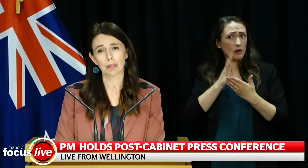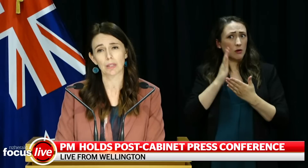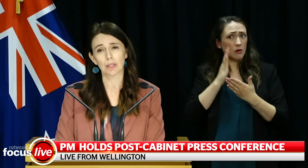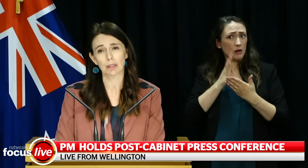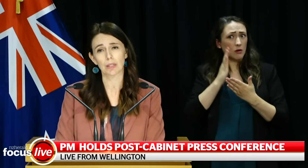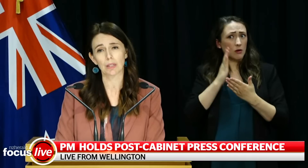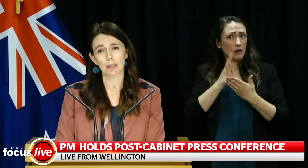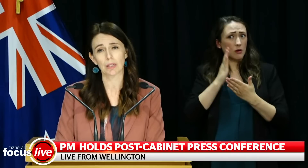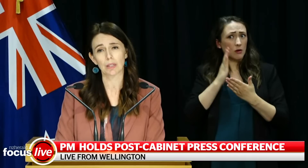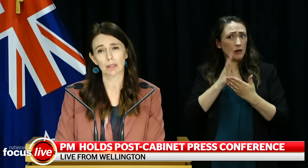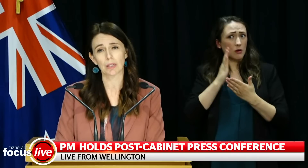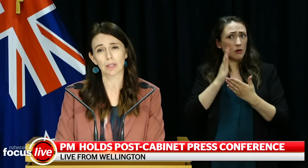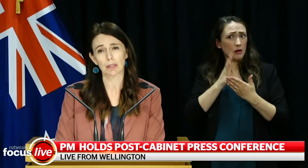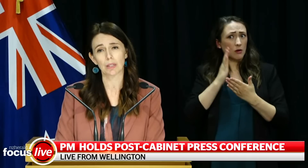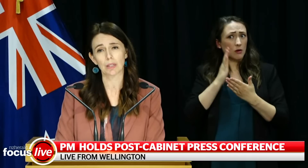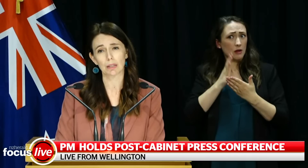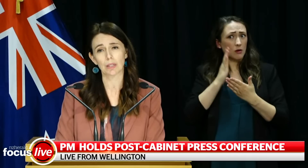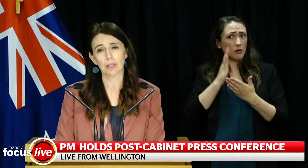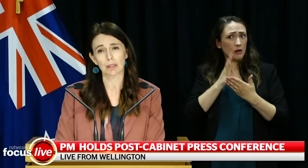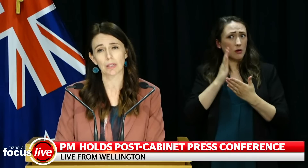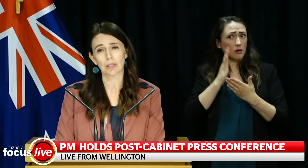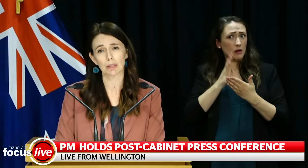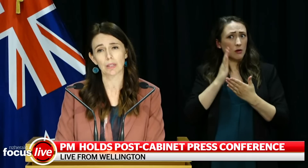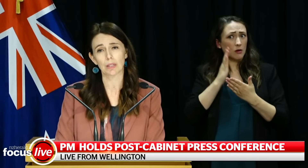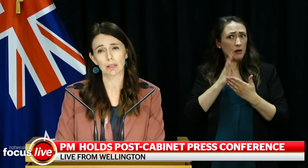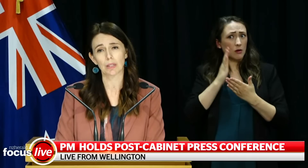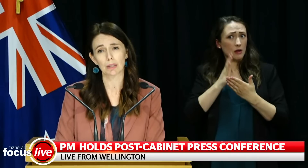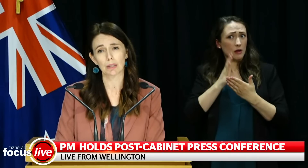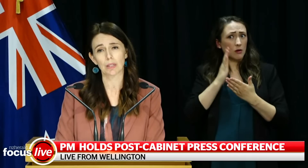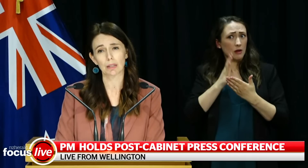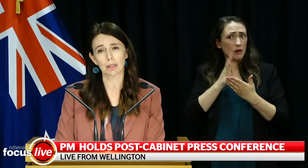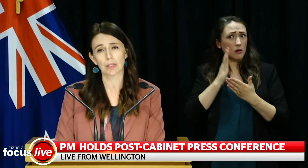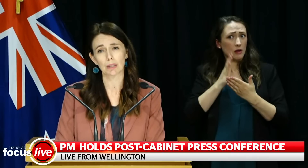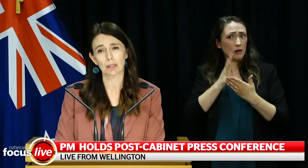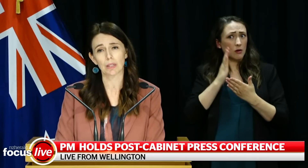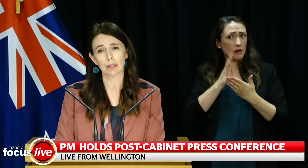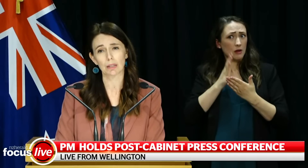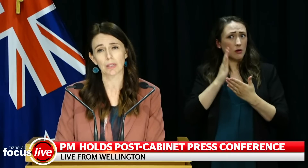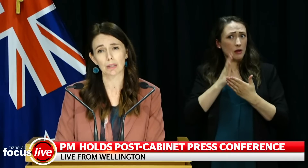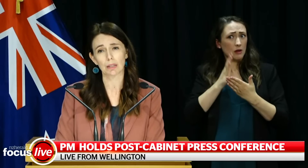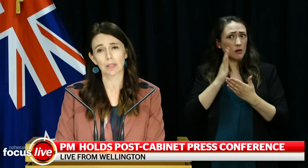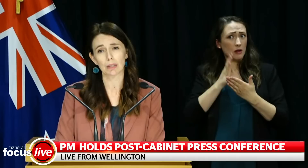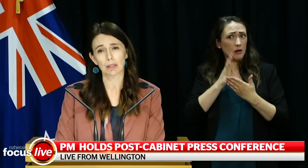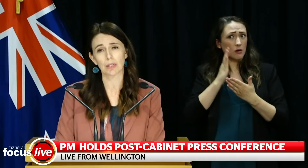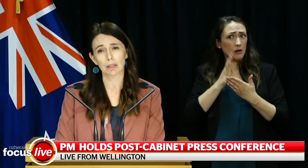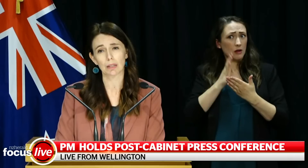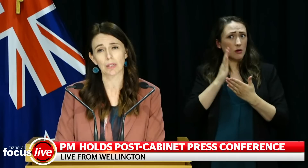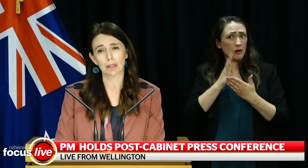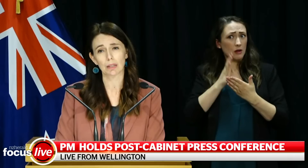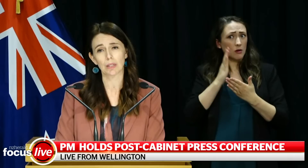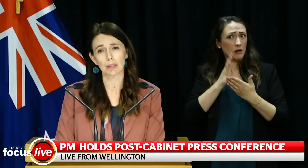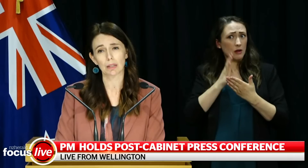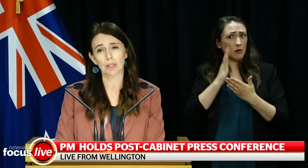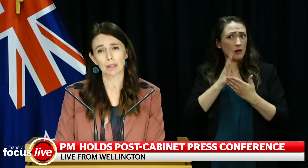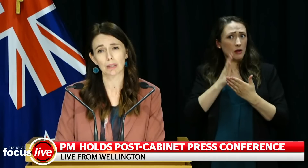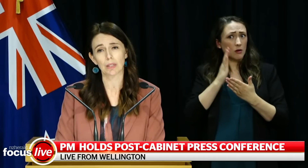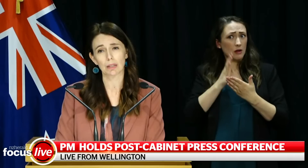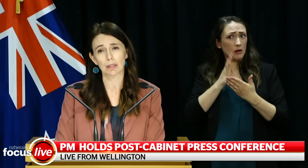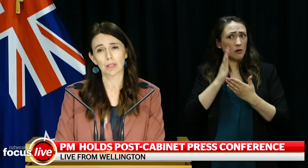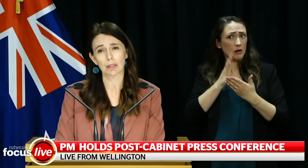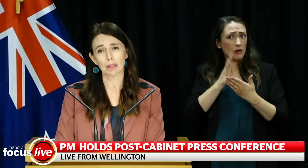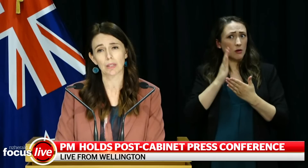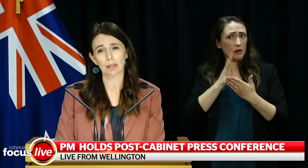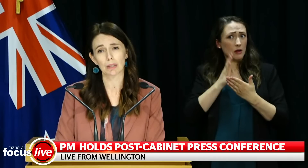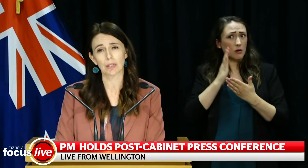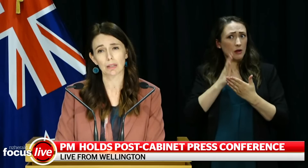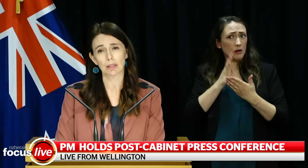very consistent view. We've always raised our concerns. We've continued to look at ways that we can support